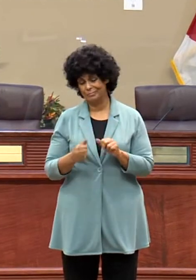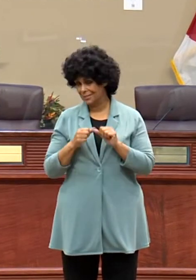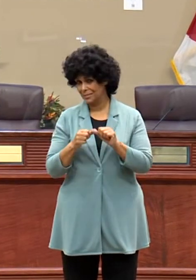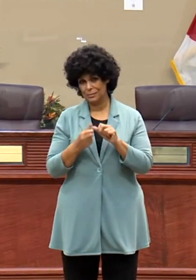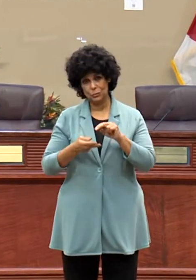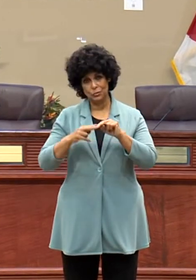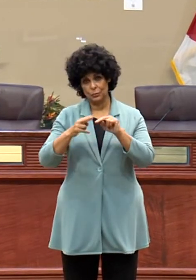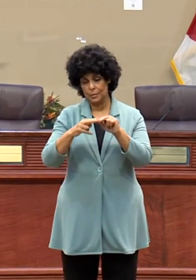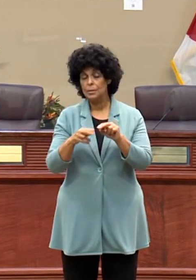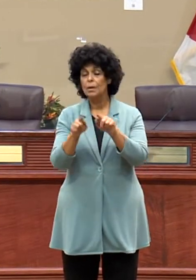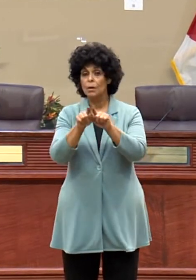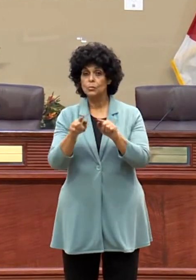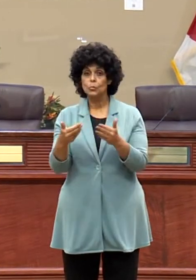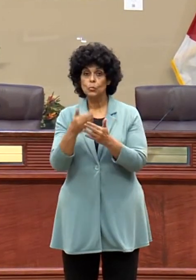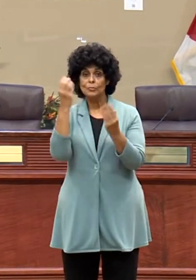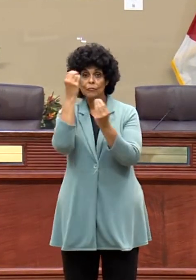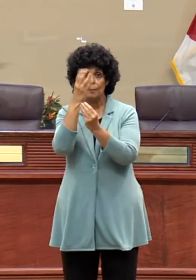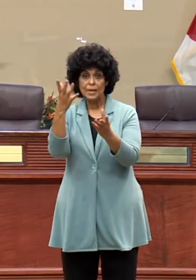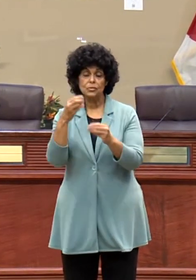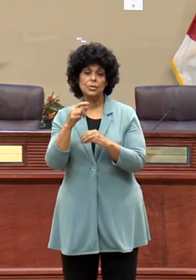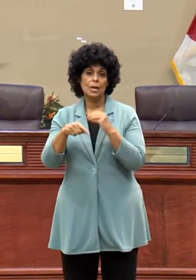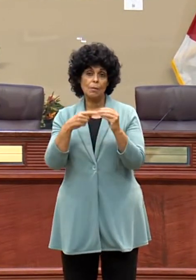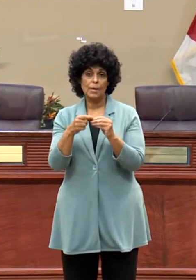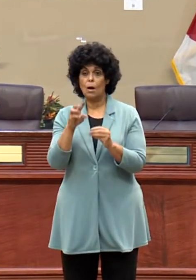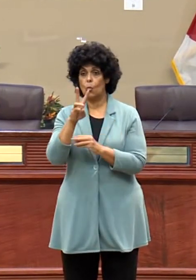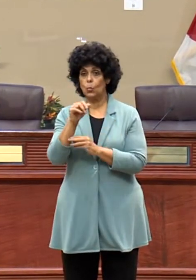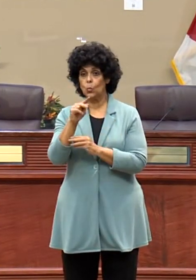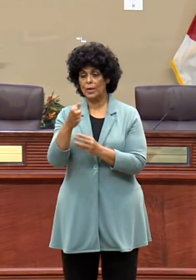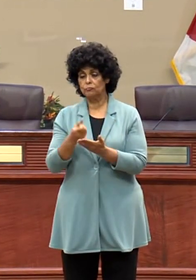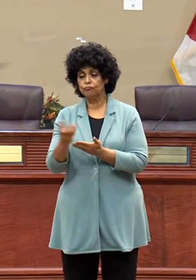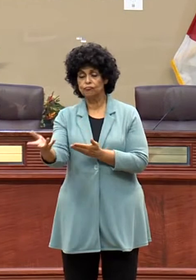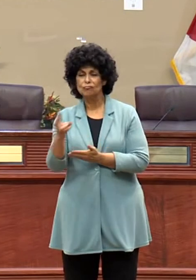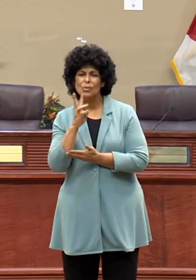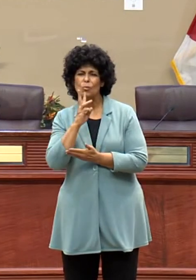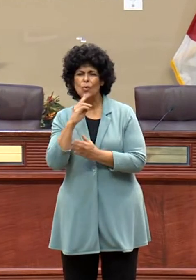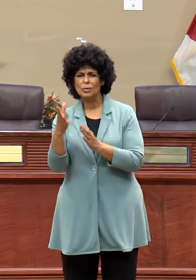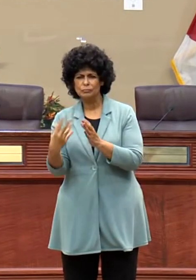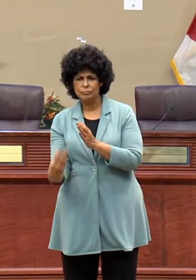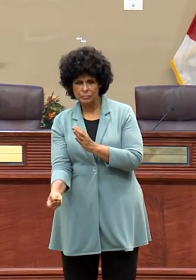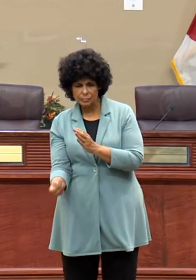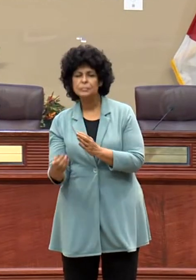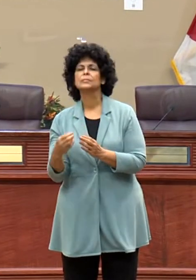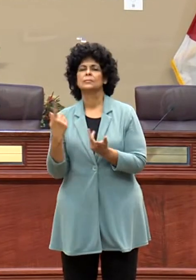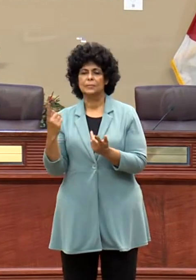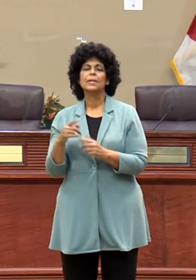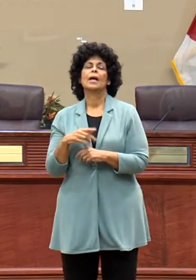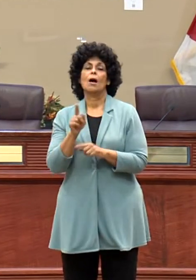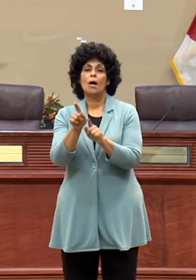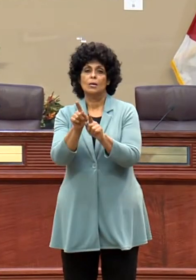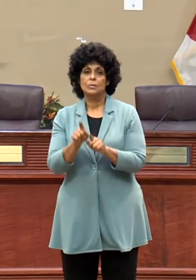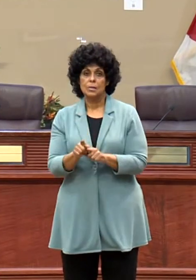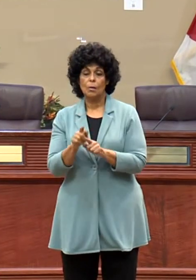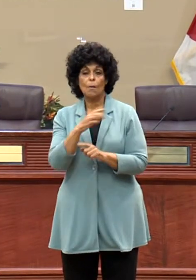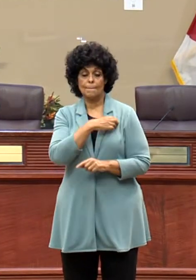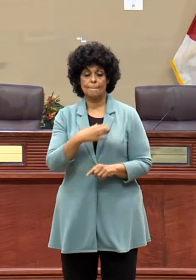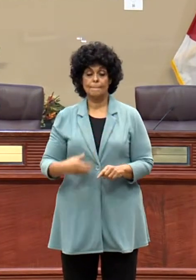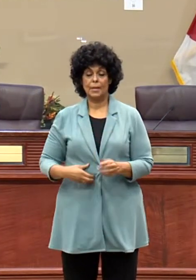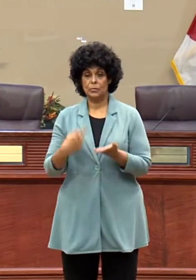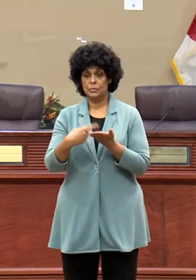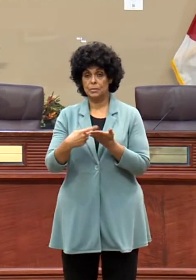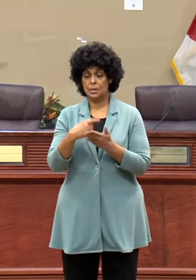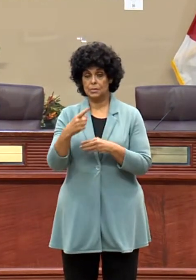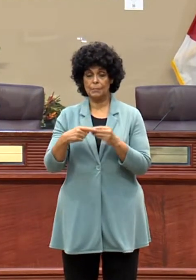some new data on wastewater and gene copies per liter. The mayor will bring us up to speed on that. In this conversation, the mayor will also discuss